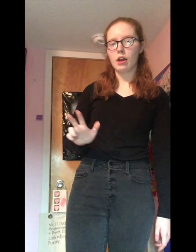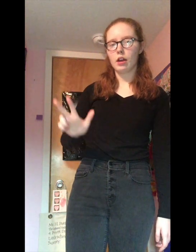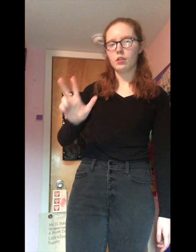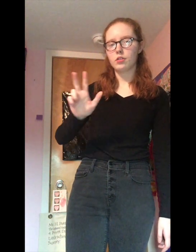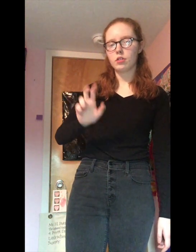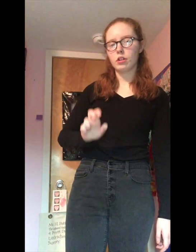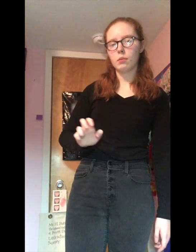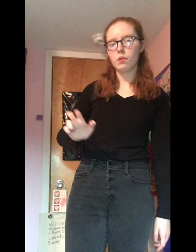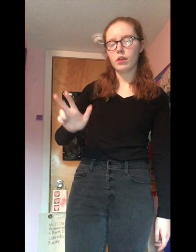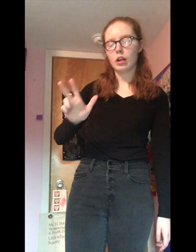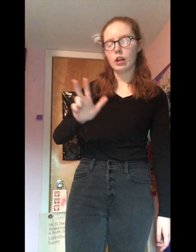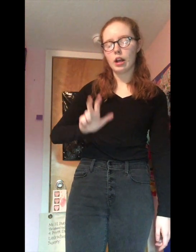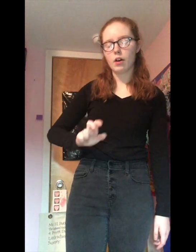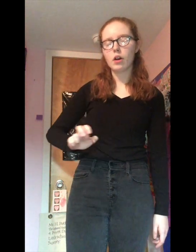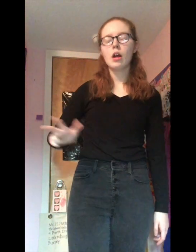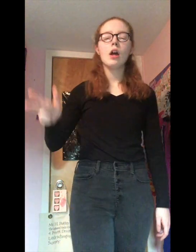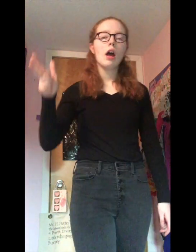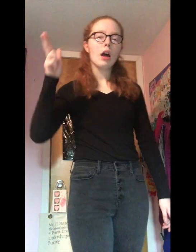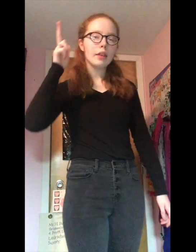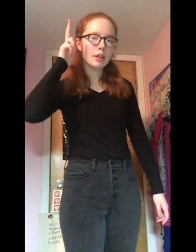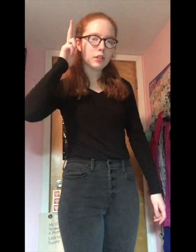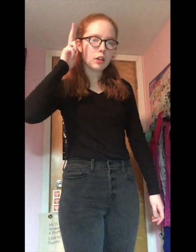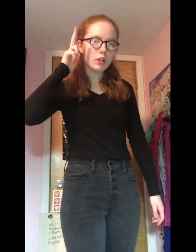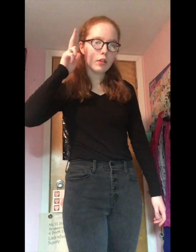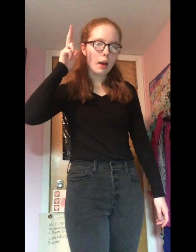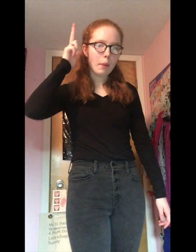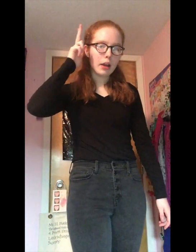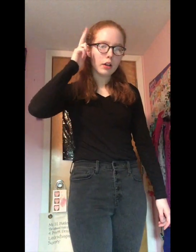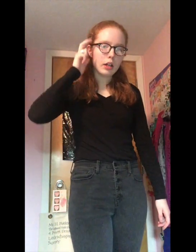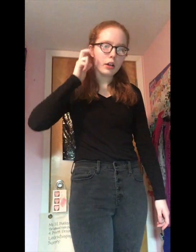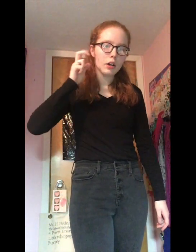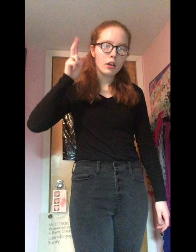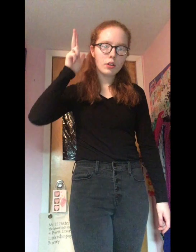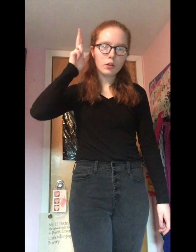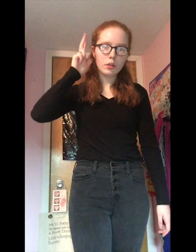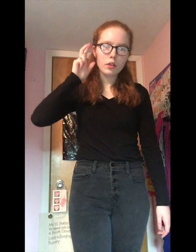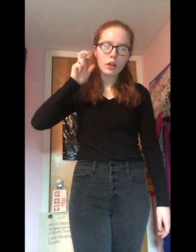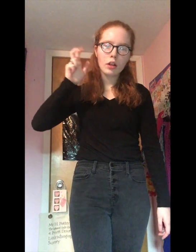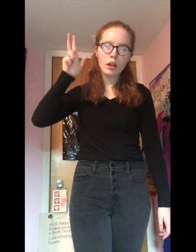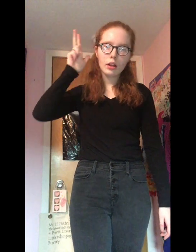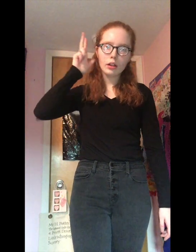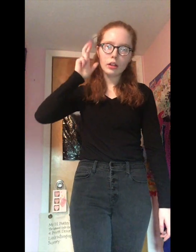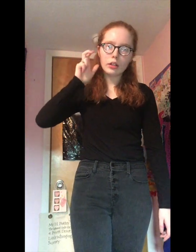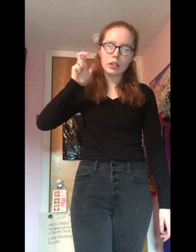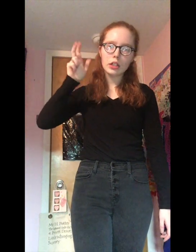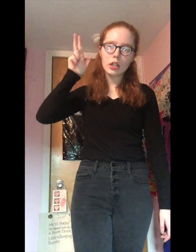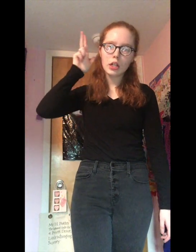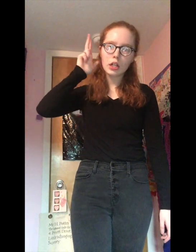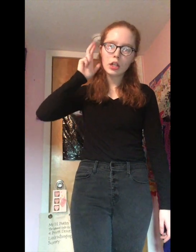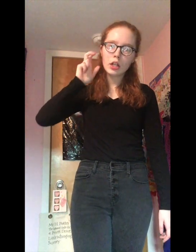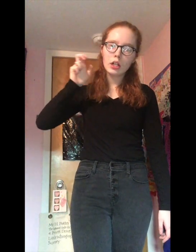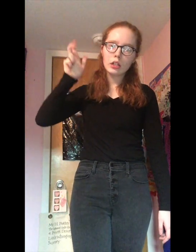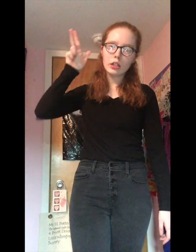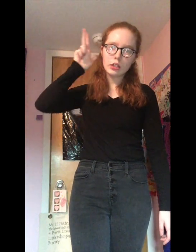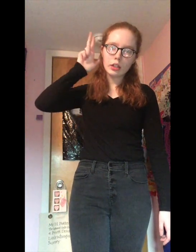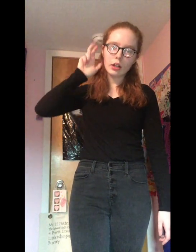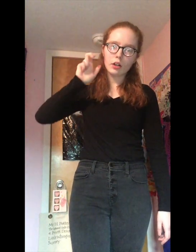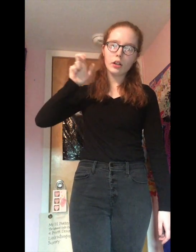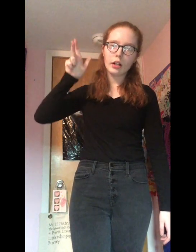kind of circling and moving in and out. And then it's going to do that by your ear. So it's listen. Listen like you're collecting